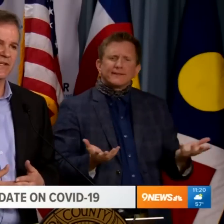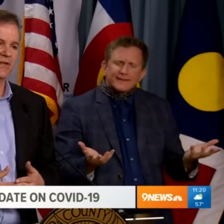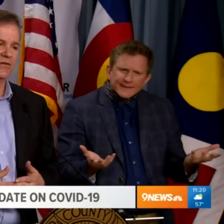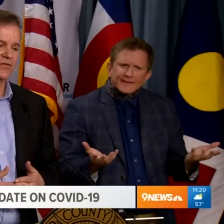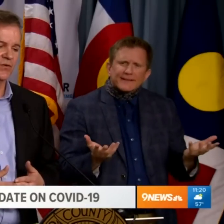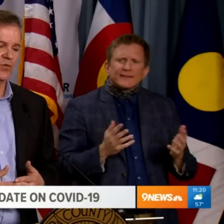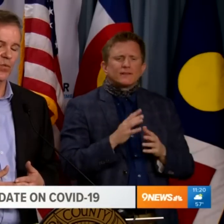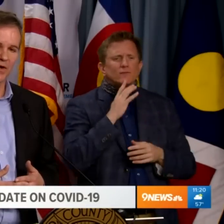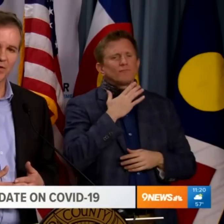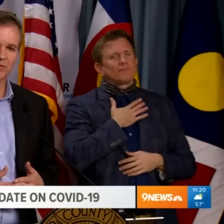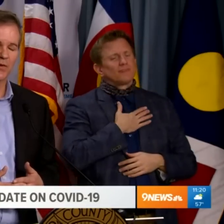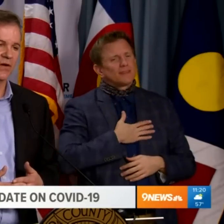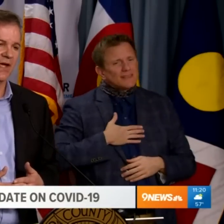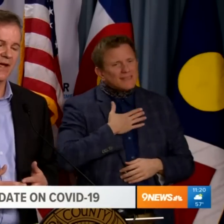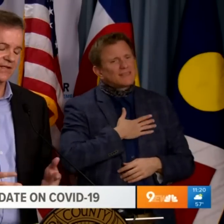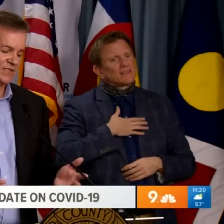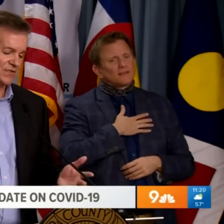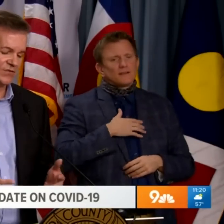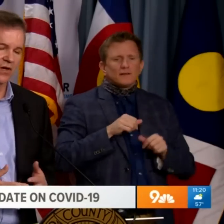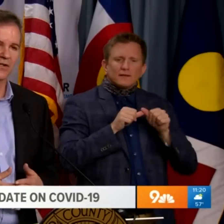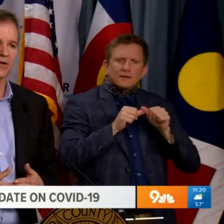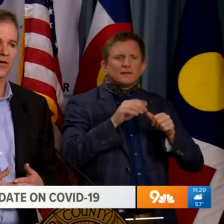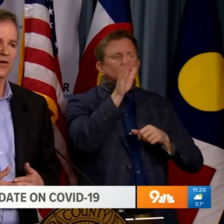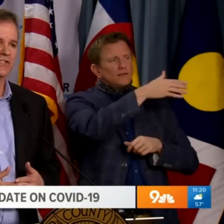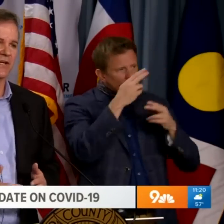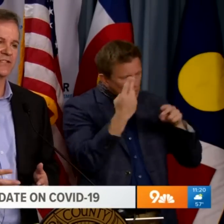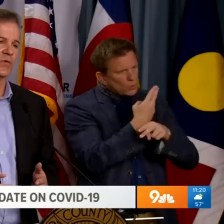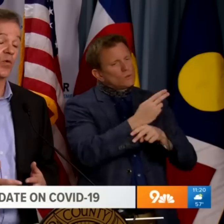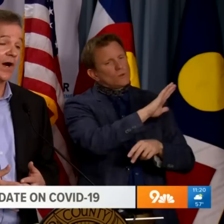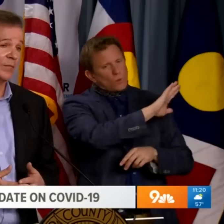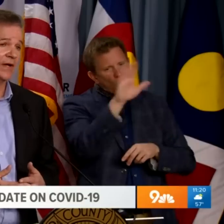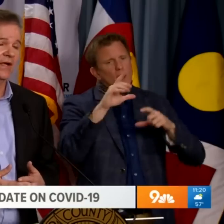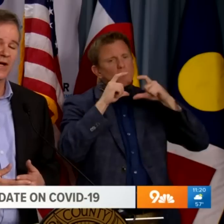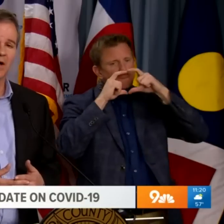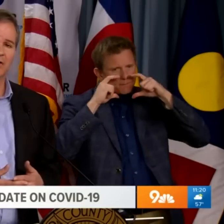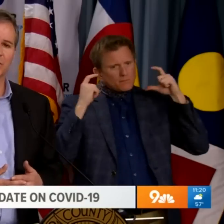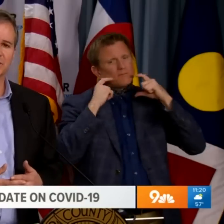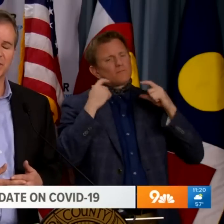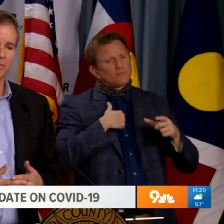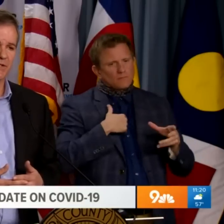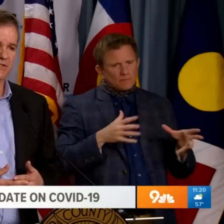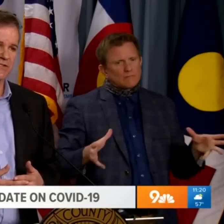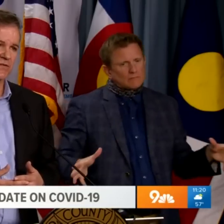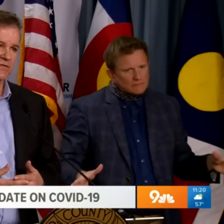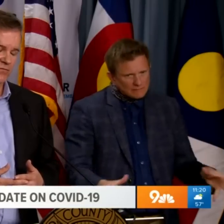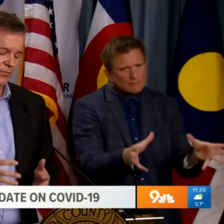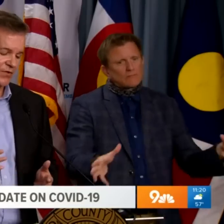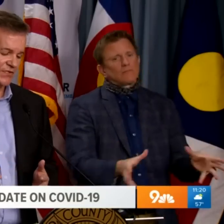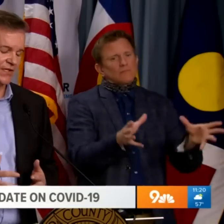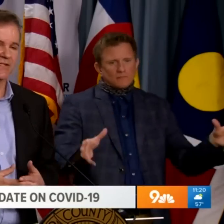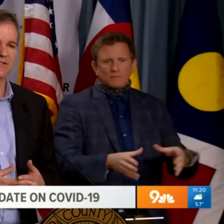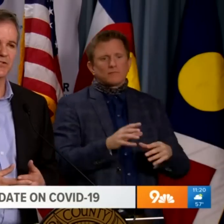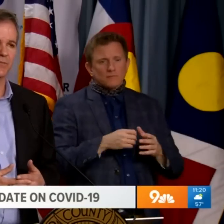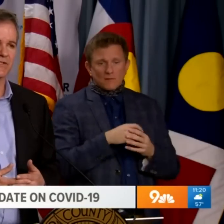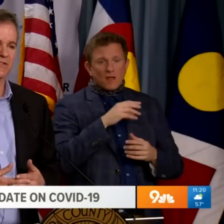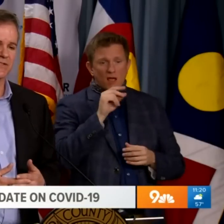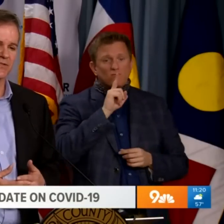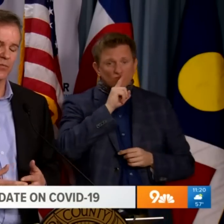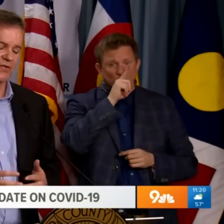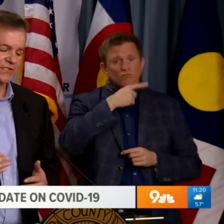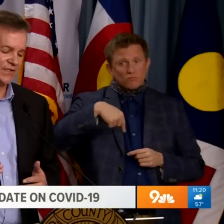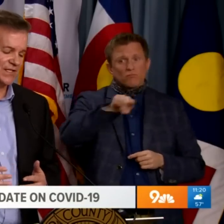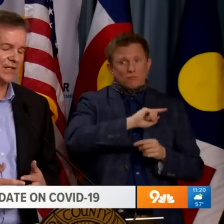time, and now is not the time to be easing up. We want to continue to look at those numbers. I still, unfortunately, see